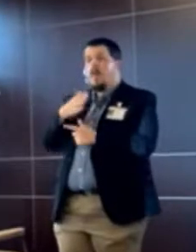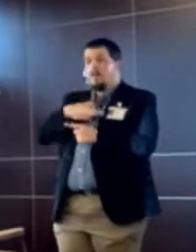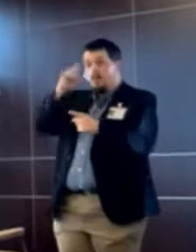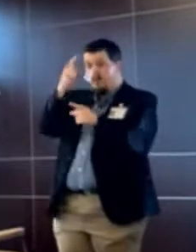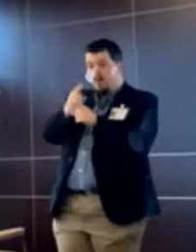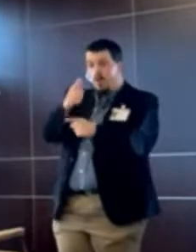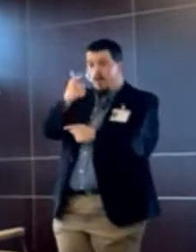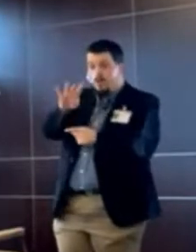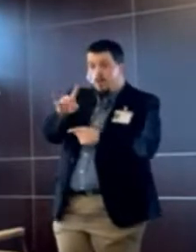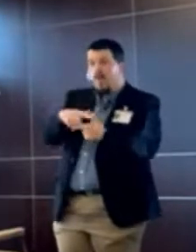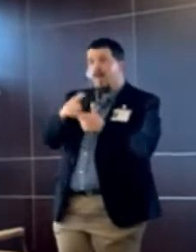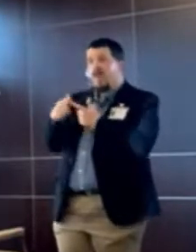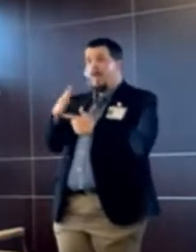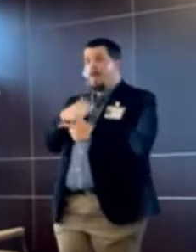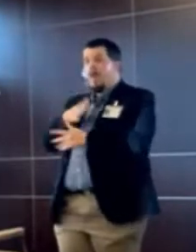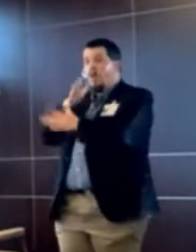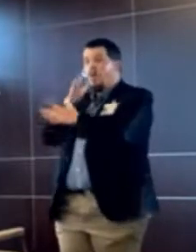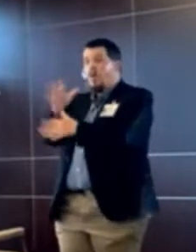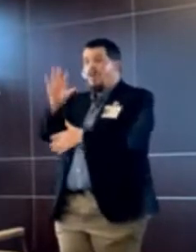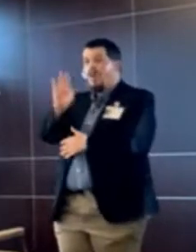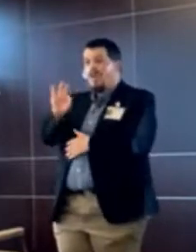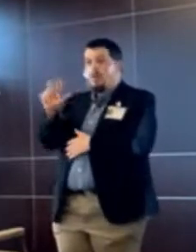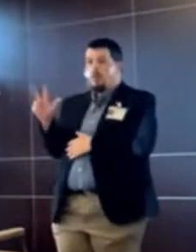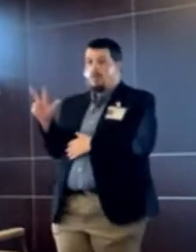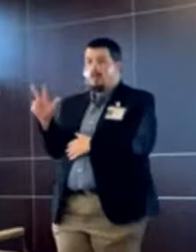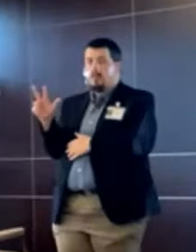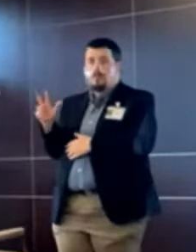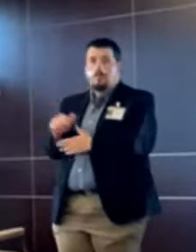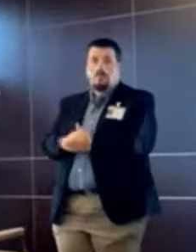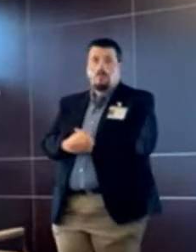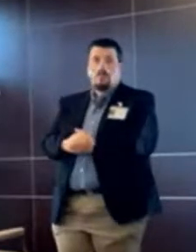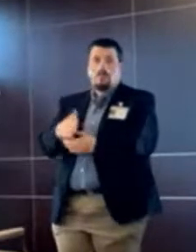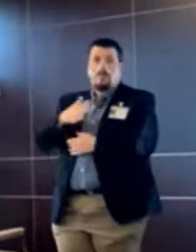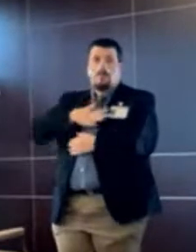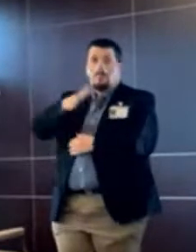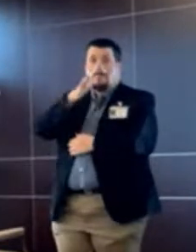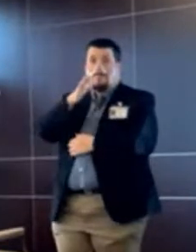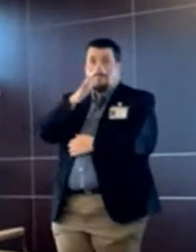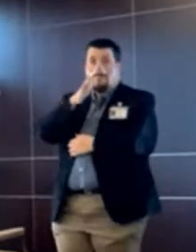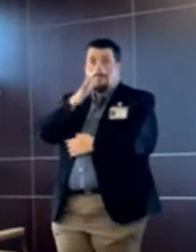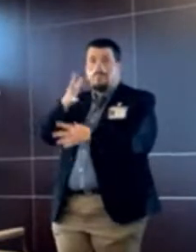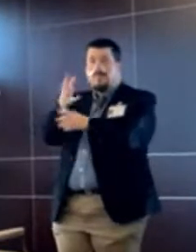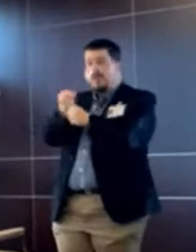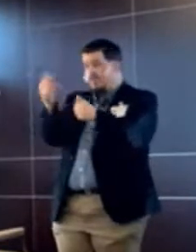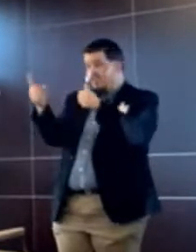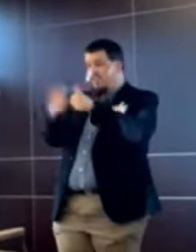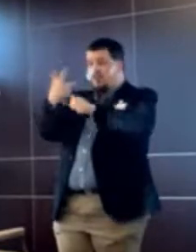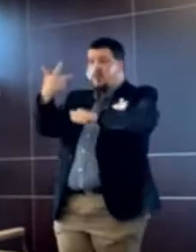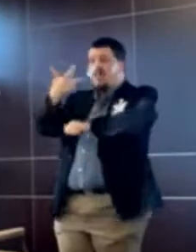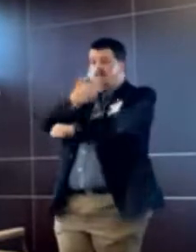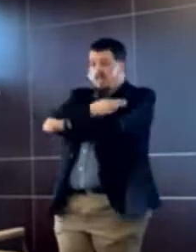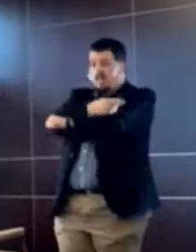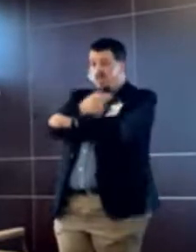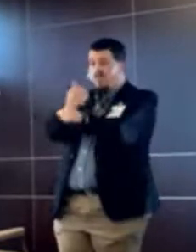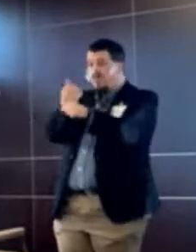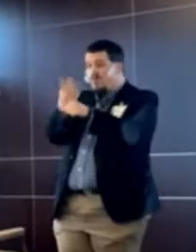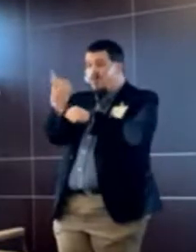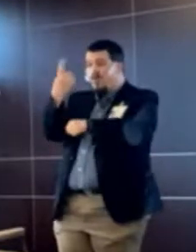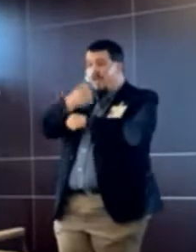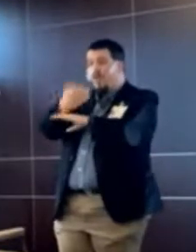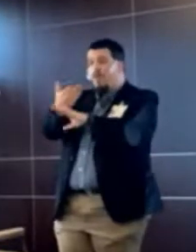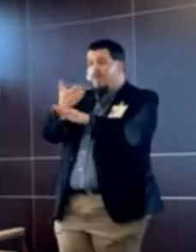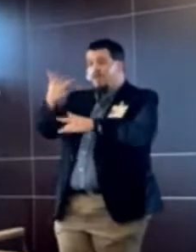and then finally my 93-year-old grandmother. My mom had received her first vaccination a couple days before